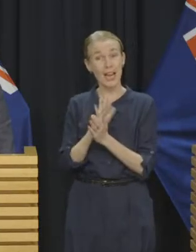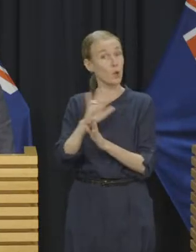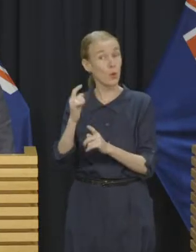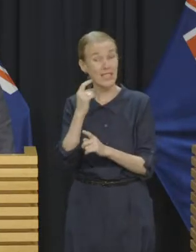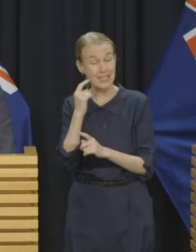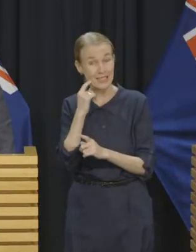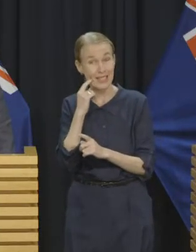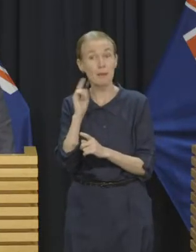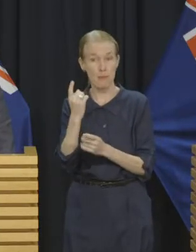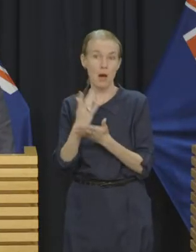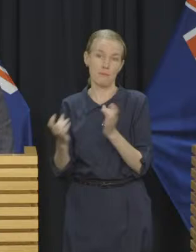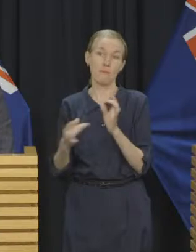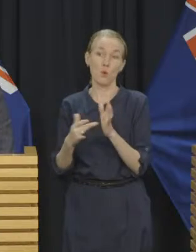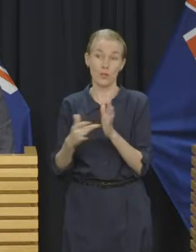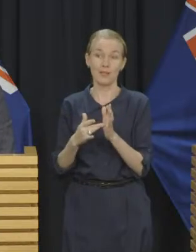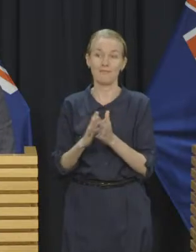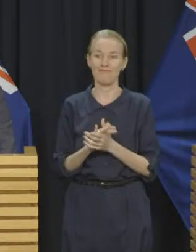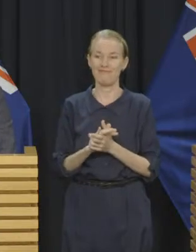important.